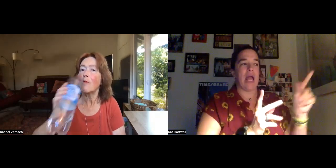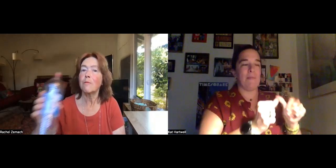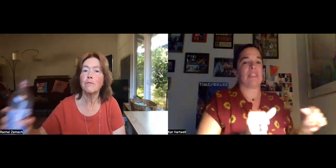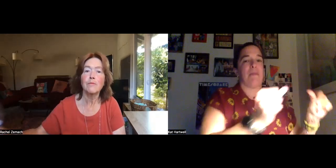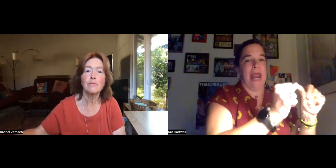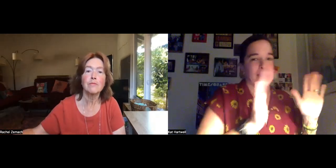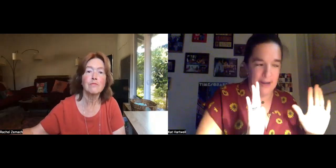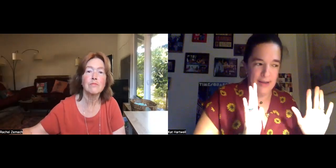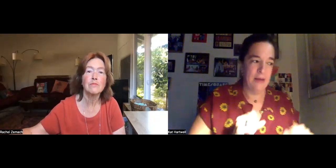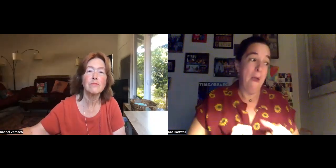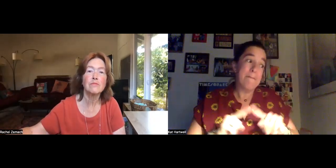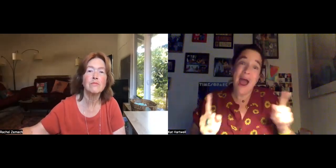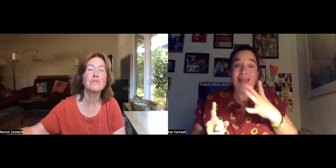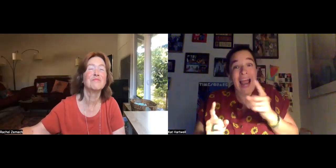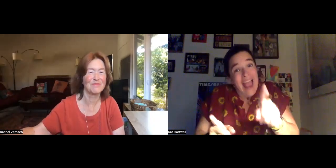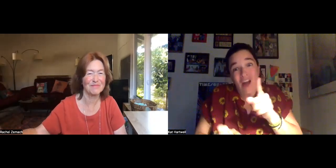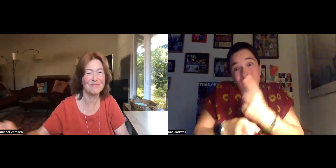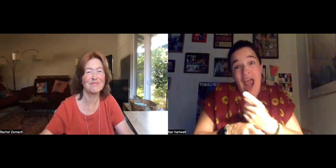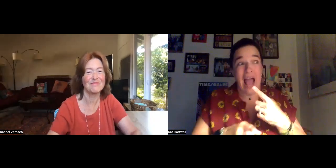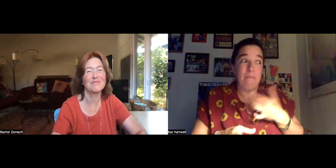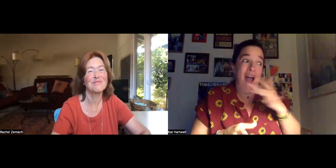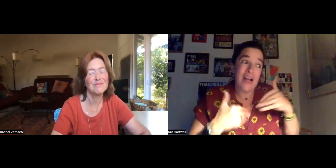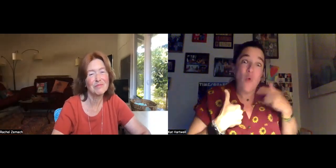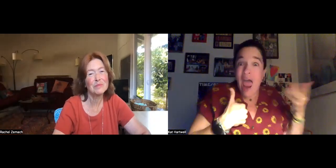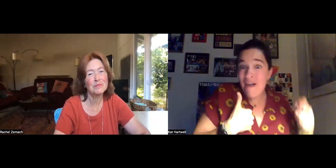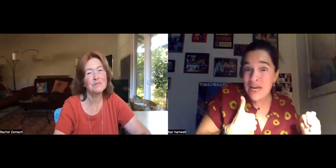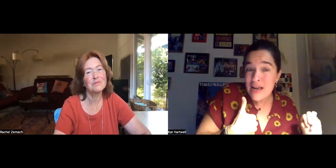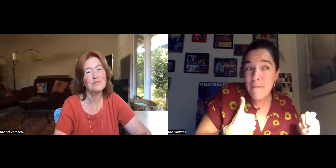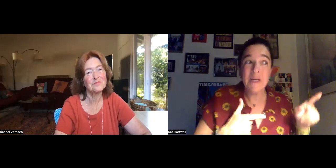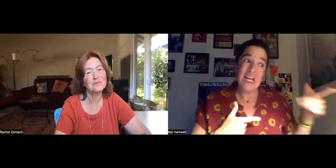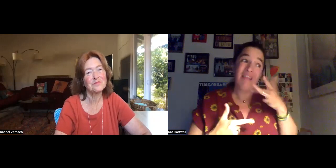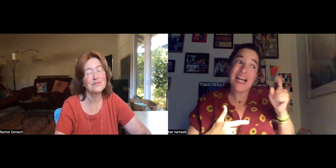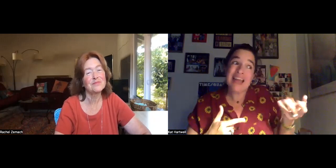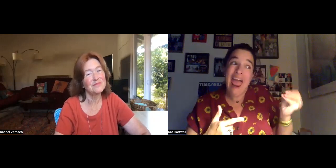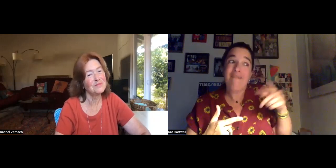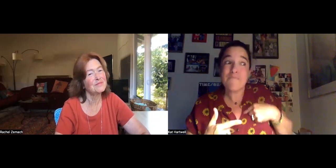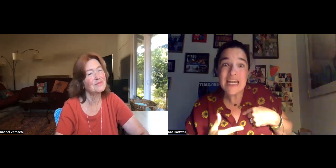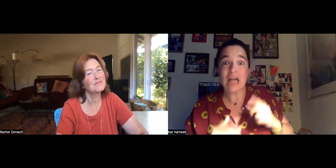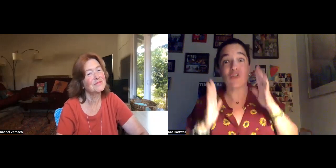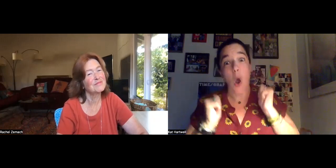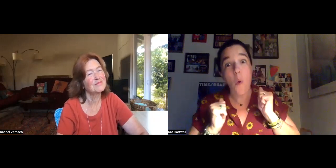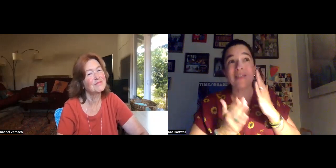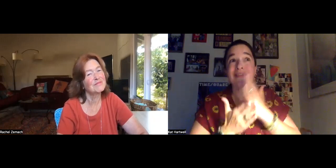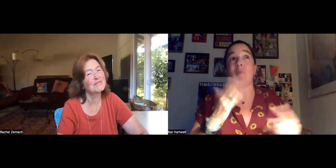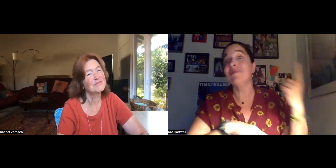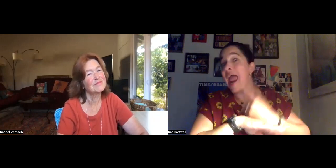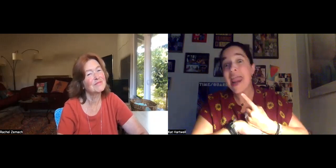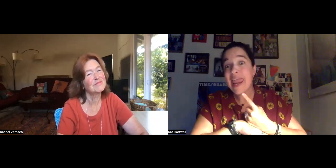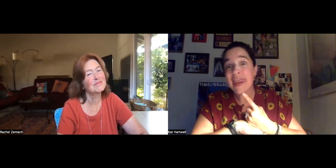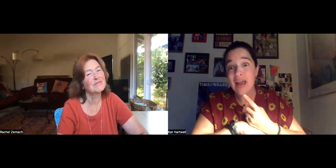him space. But like, yeah, right, I'm lucky to have him. He's lucky to have me. I just hope someday